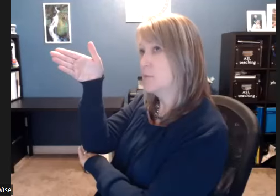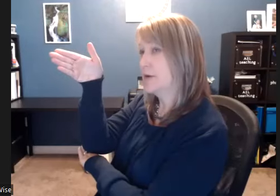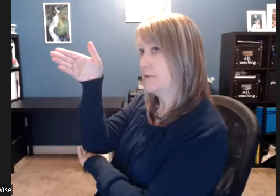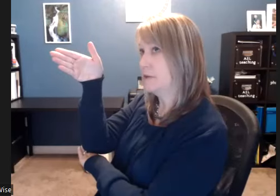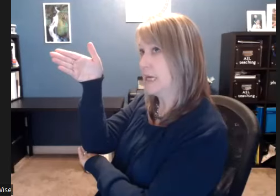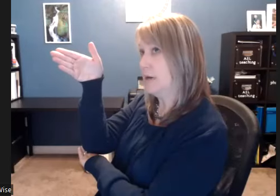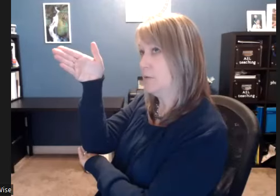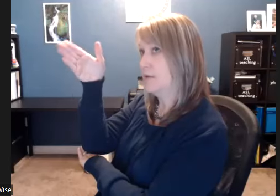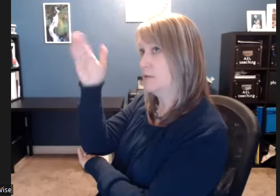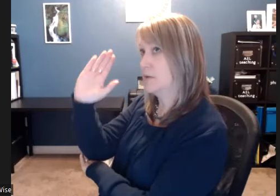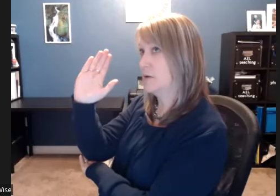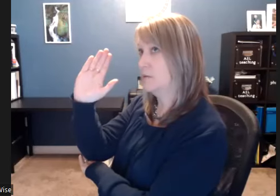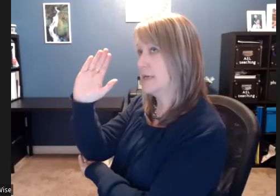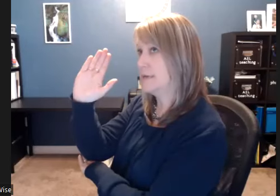point your fingers out, and with your wrist